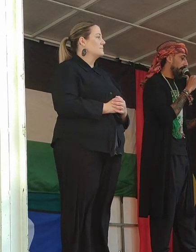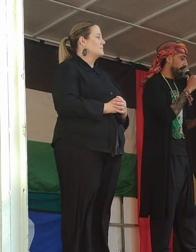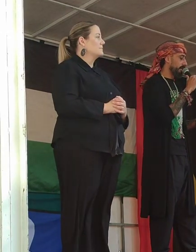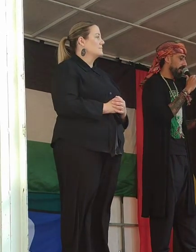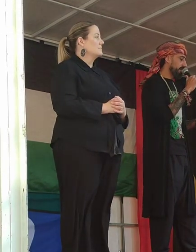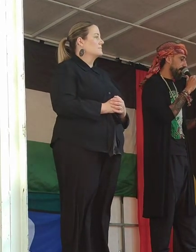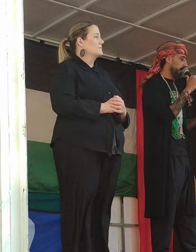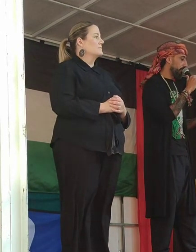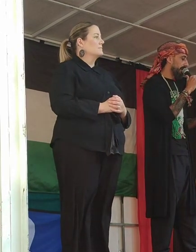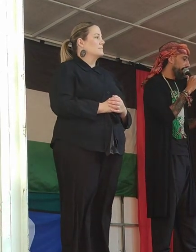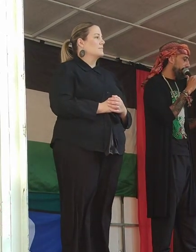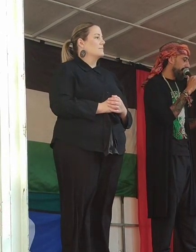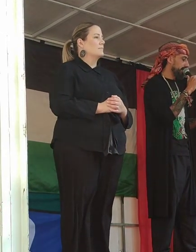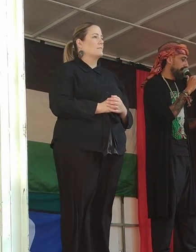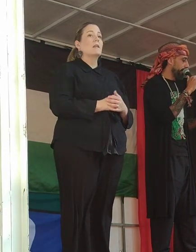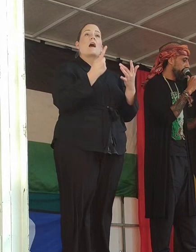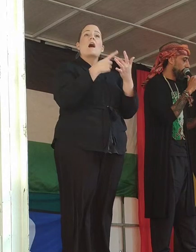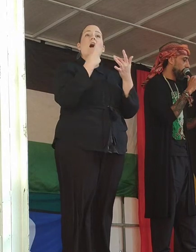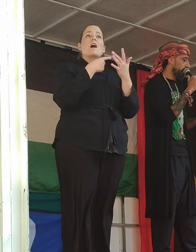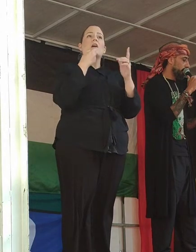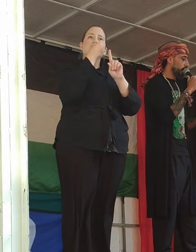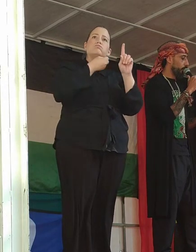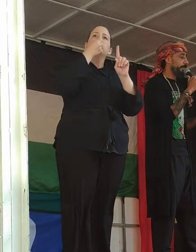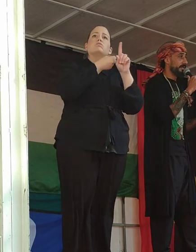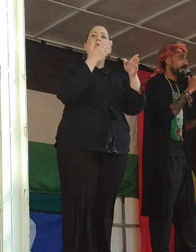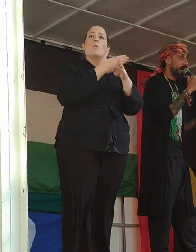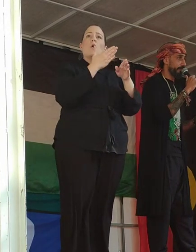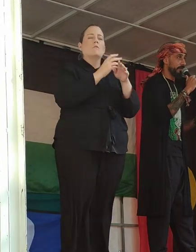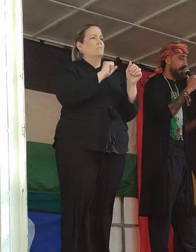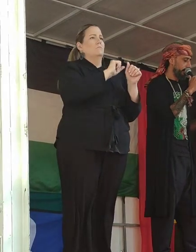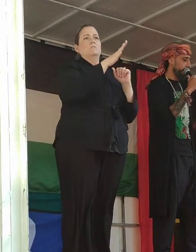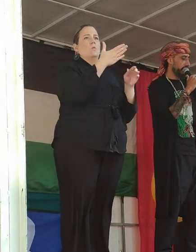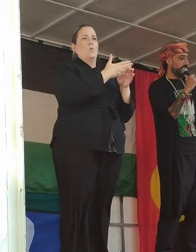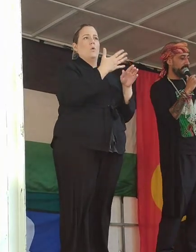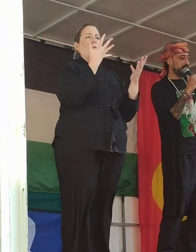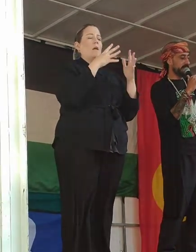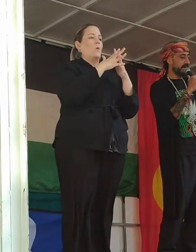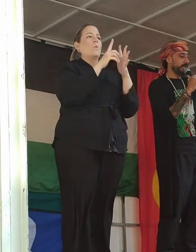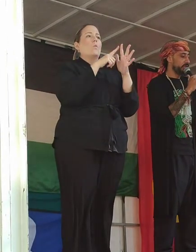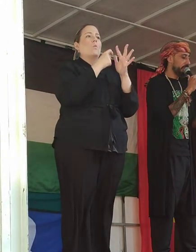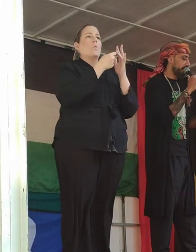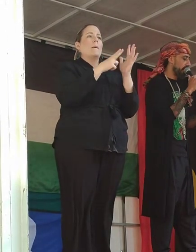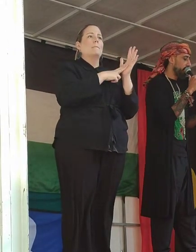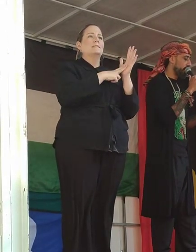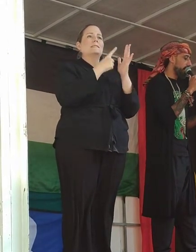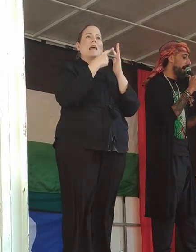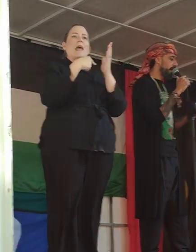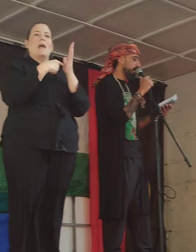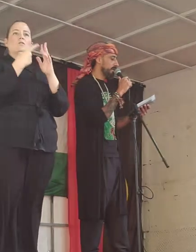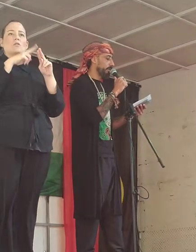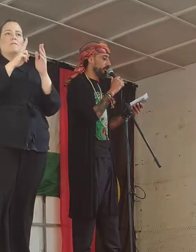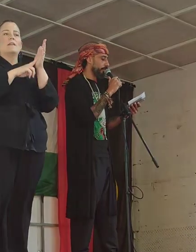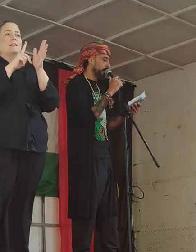Another part of the campaign, these people are doing an amazing work. Weapons out of Nam. This is going to be shut